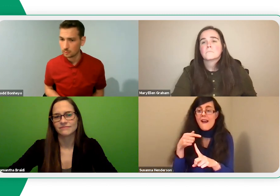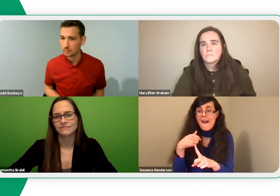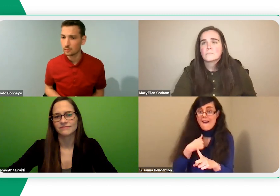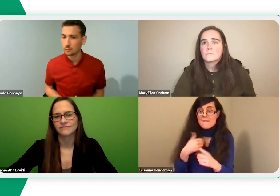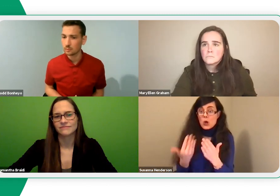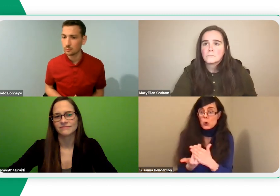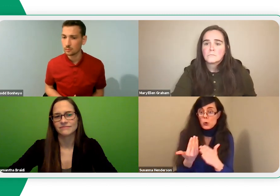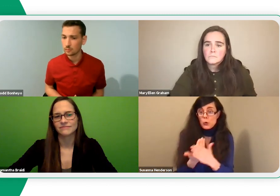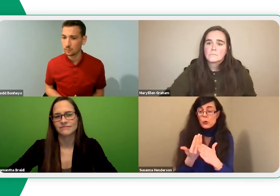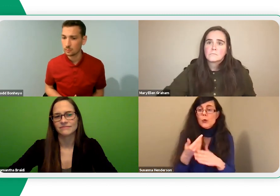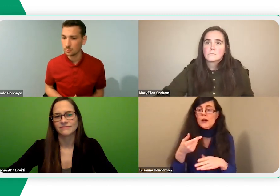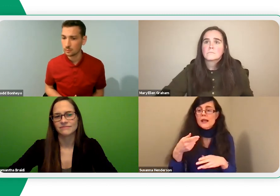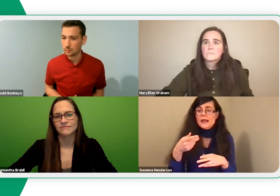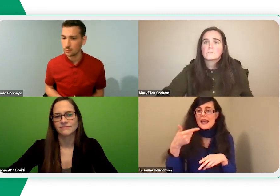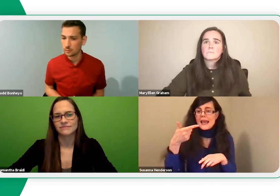MyLab Math.